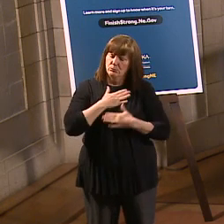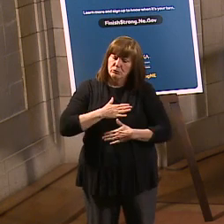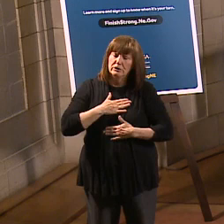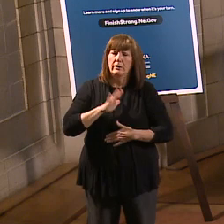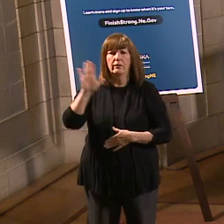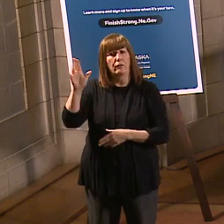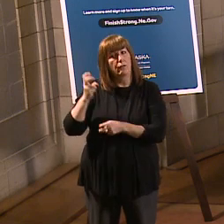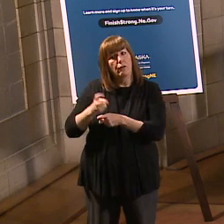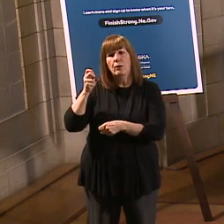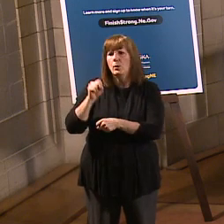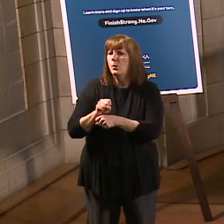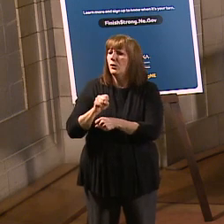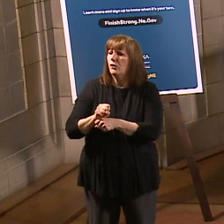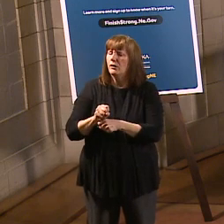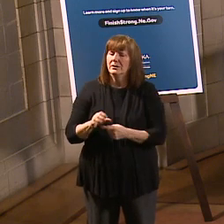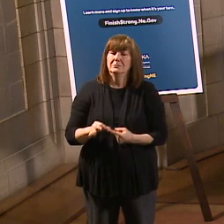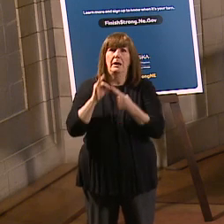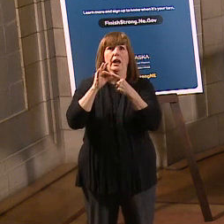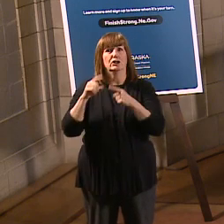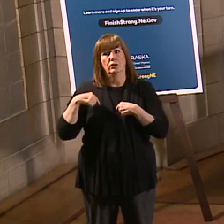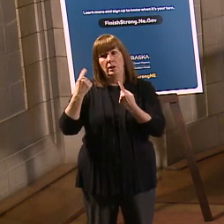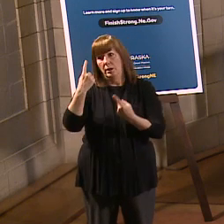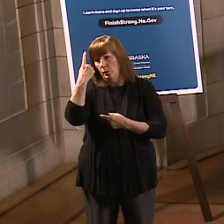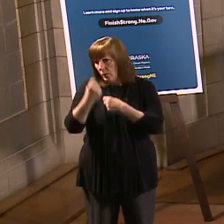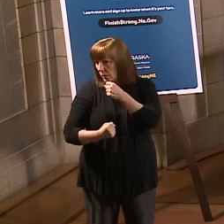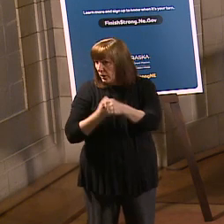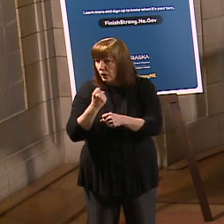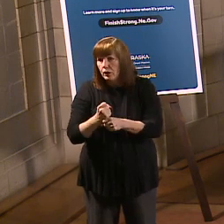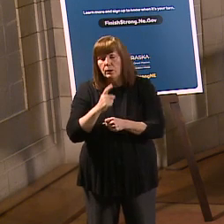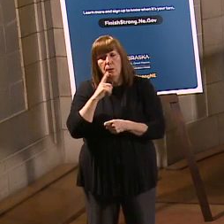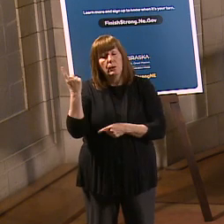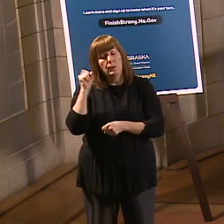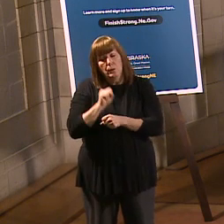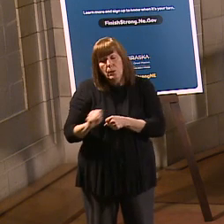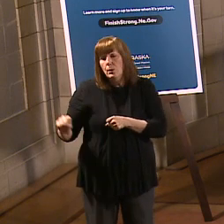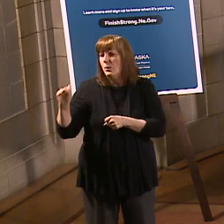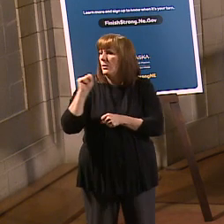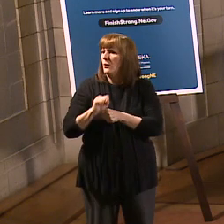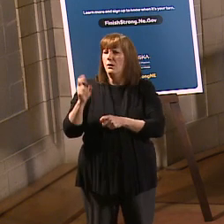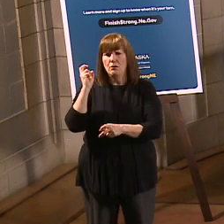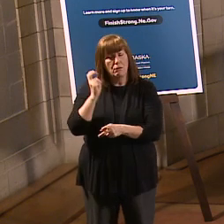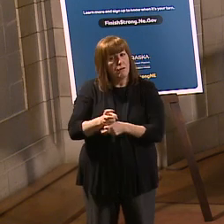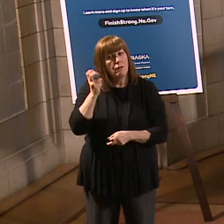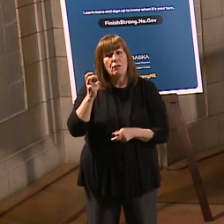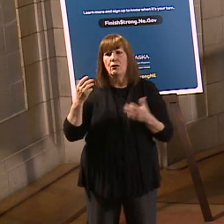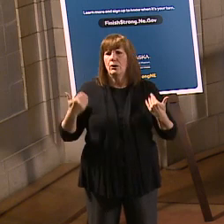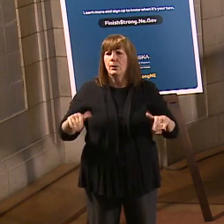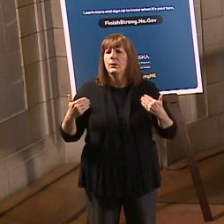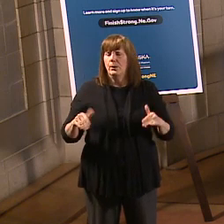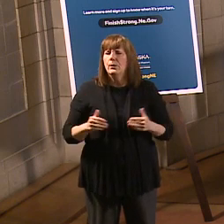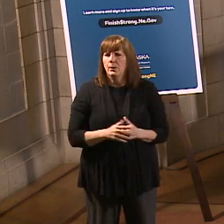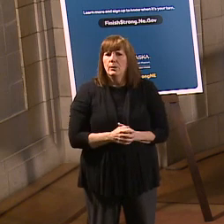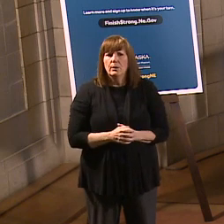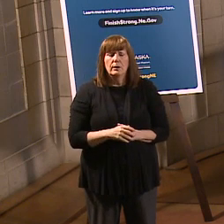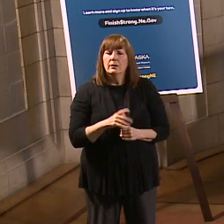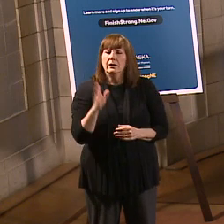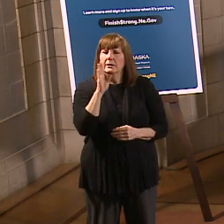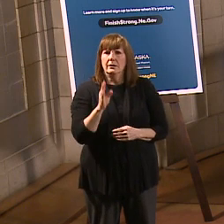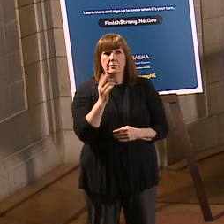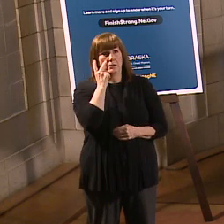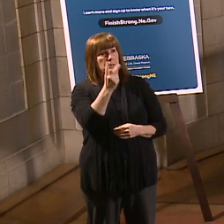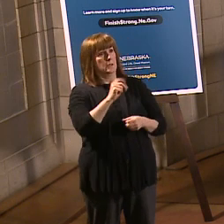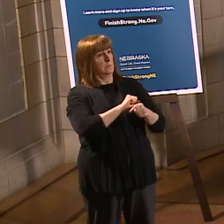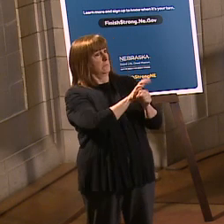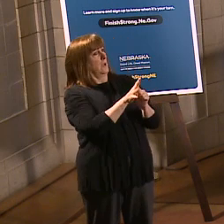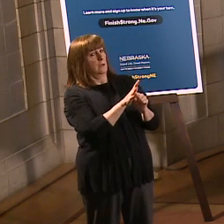on a regular basis, but especially over the course of this last year when doctors had to work so hard and had, again, never seen a